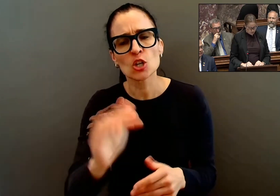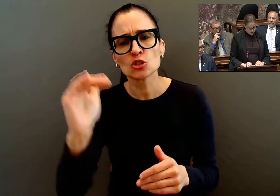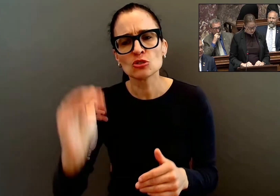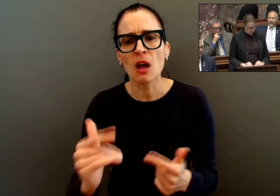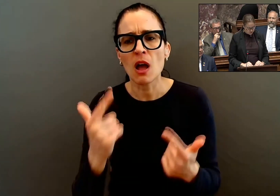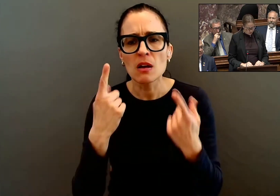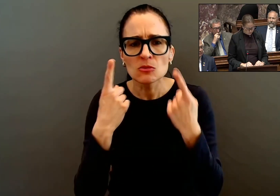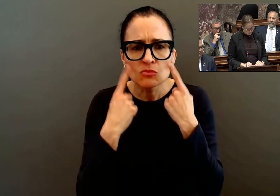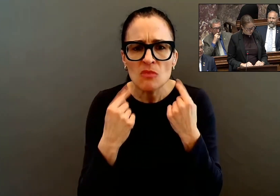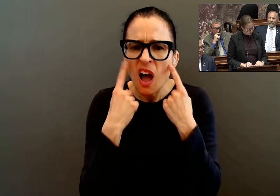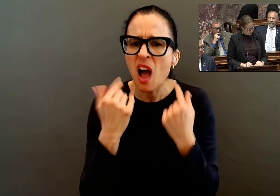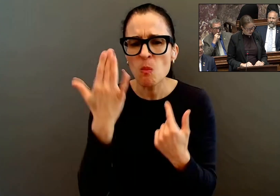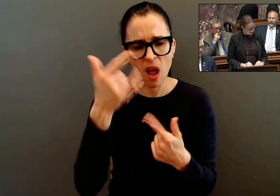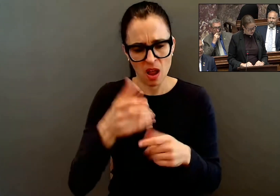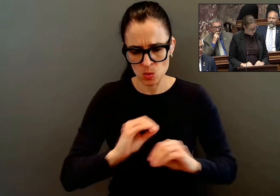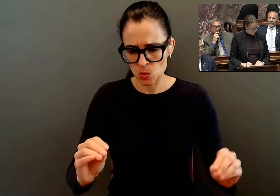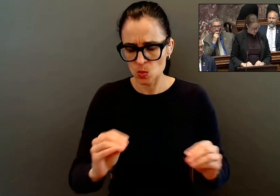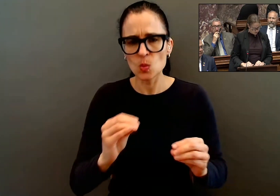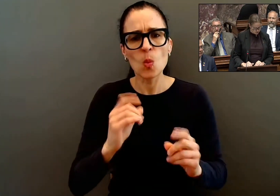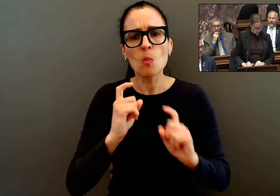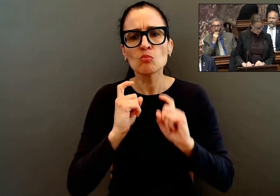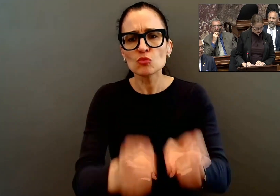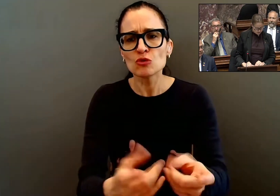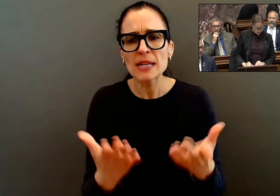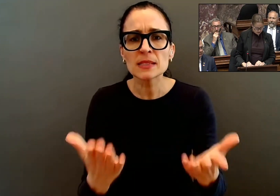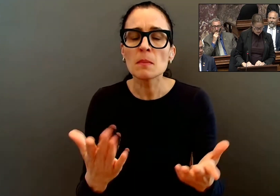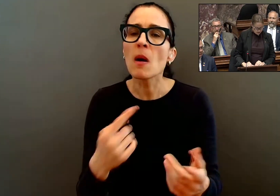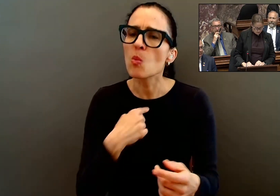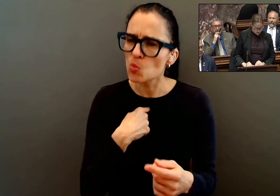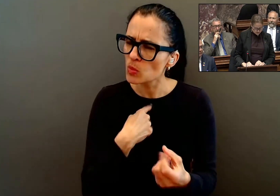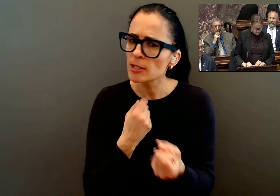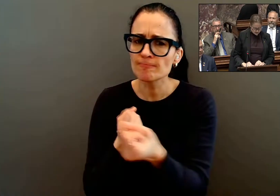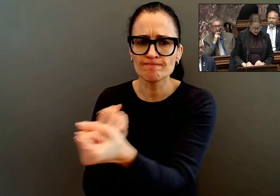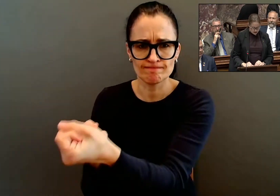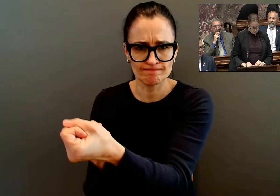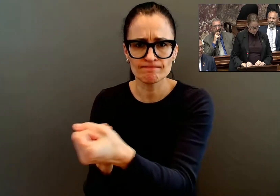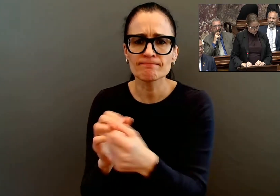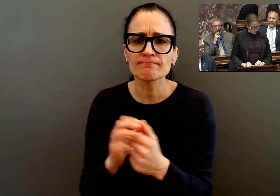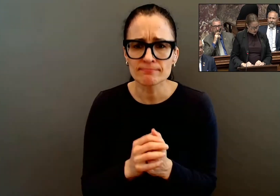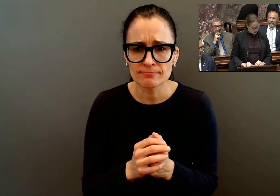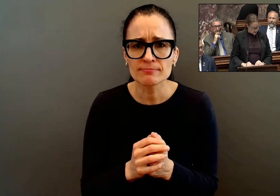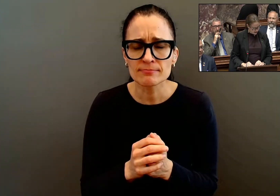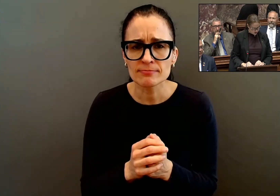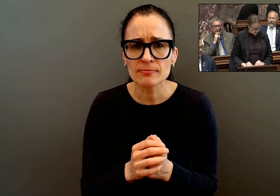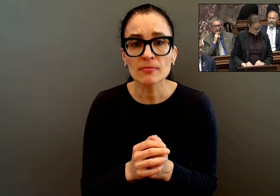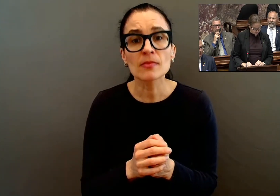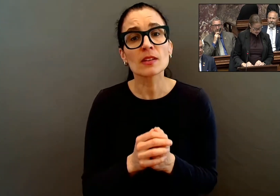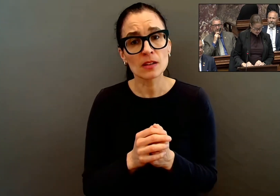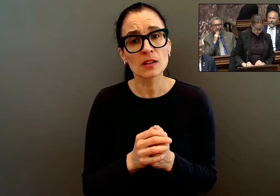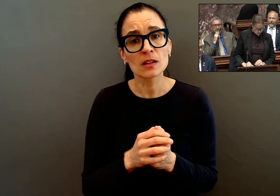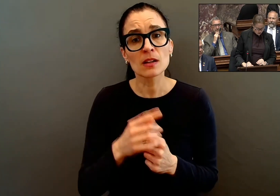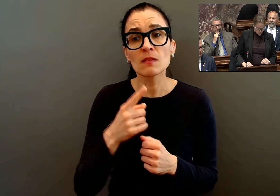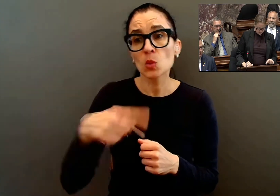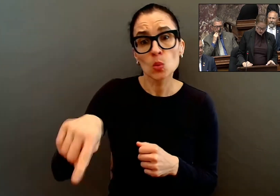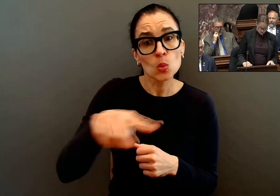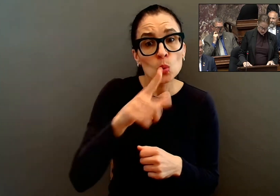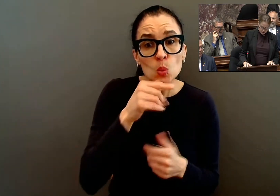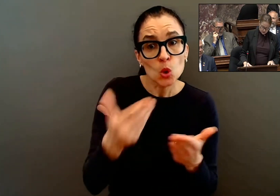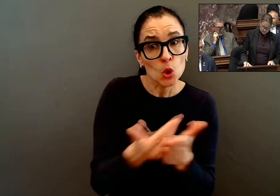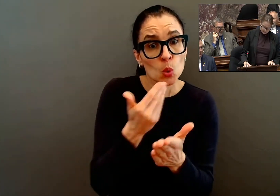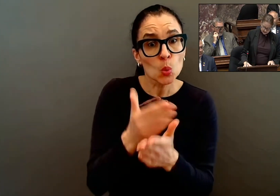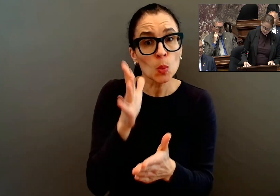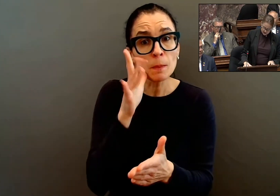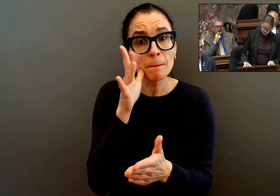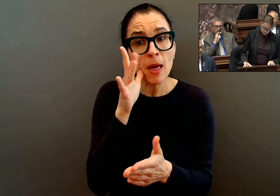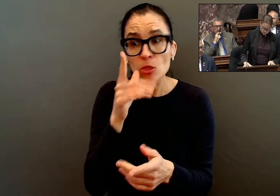new moms who show up for work and still perform their job. But on this side of the house, we don't question any mother's ability. We do not question